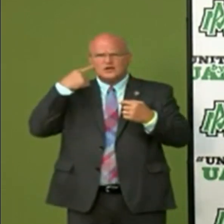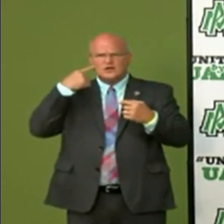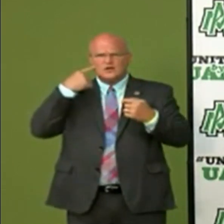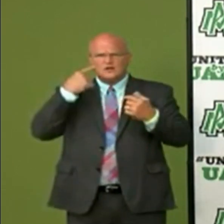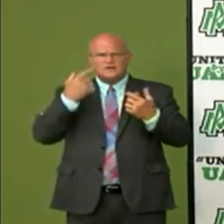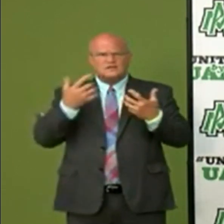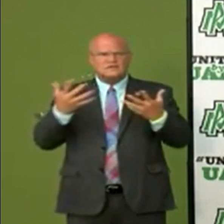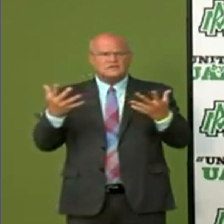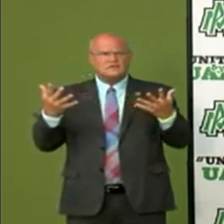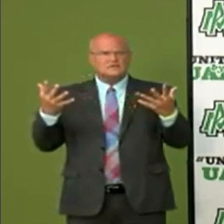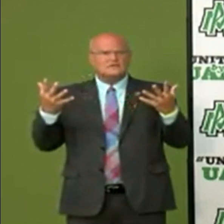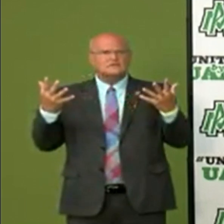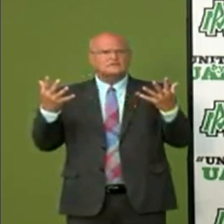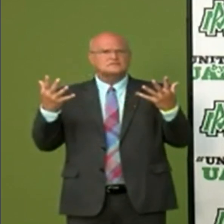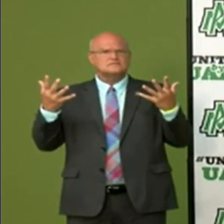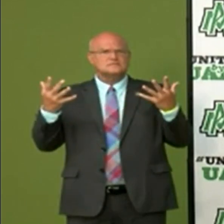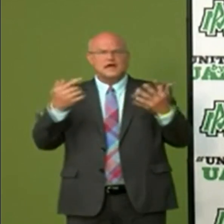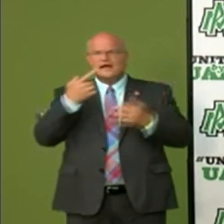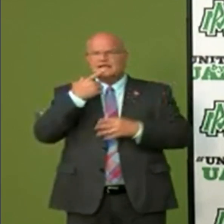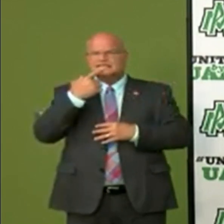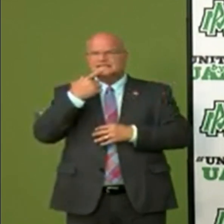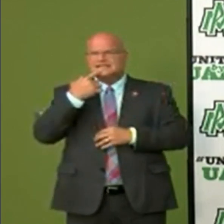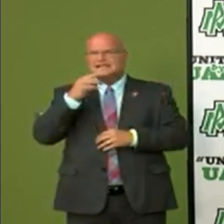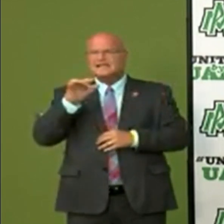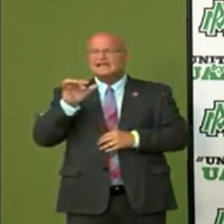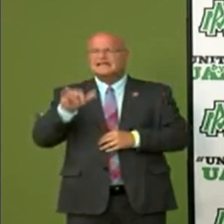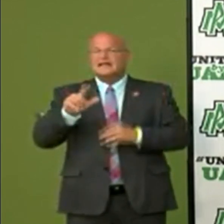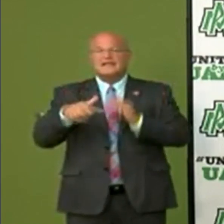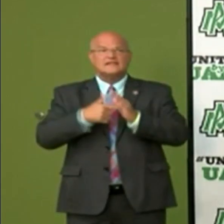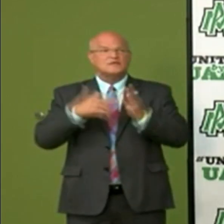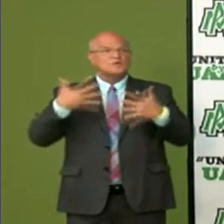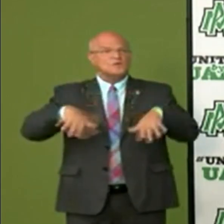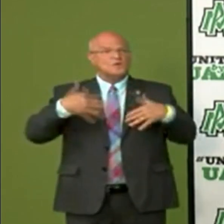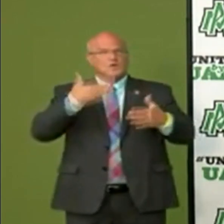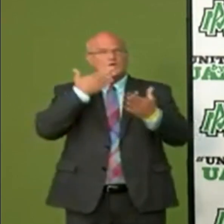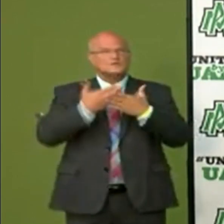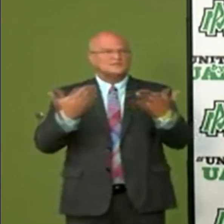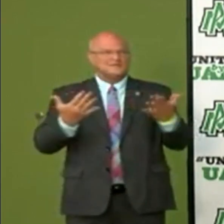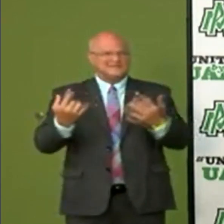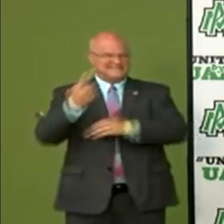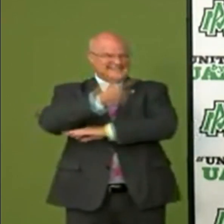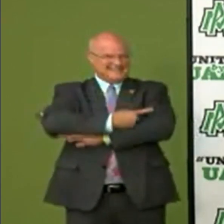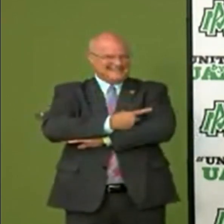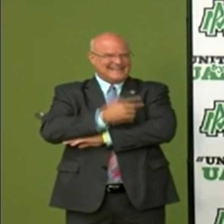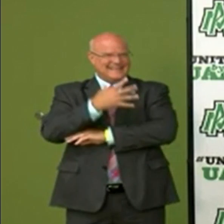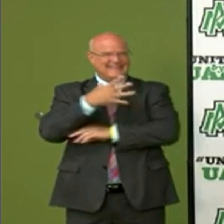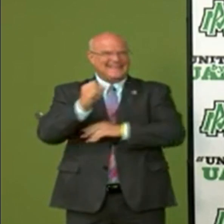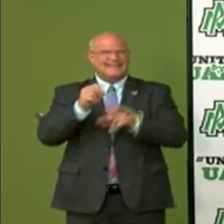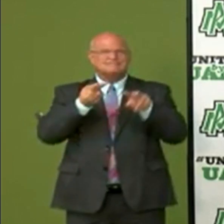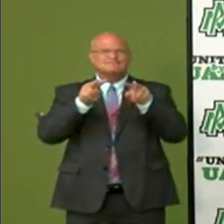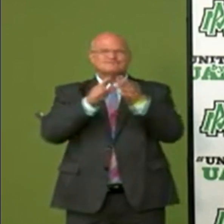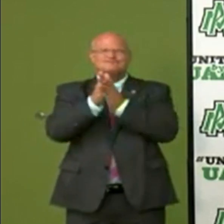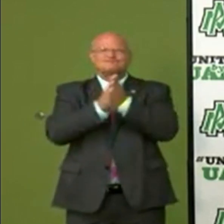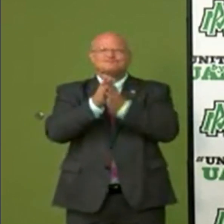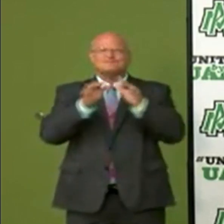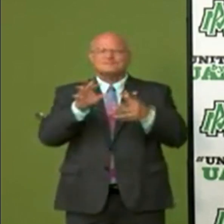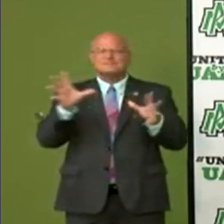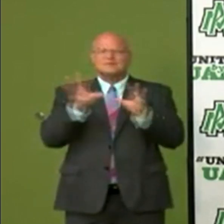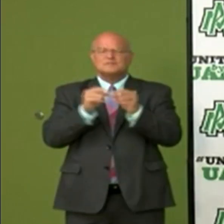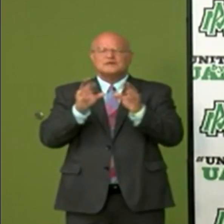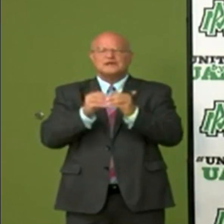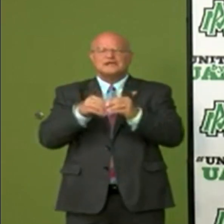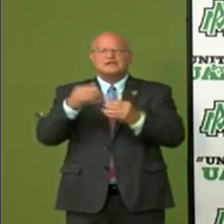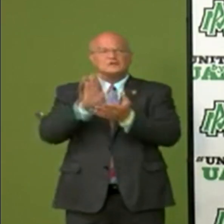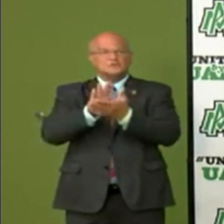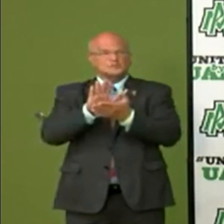hear anything else. I will say that this has been a treat to be here today and look forward to the session and going